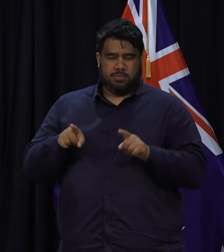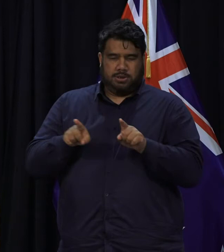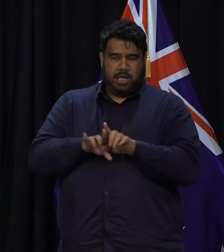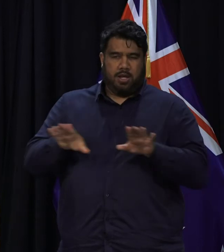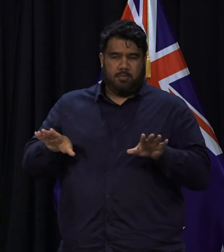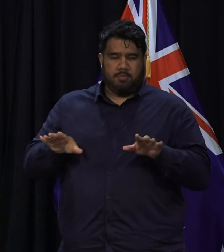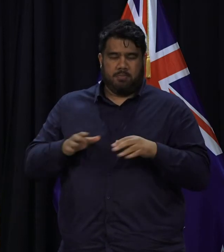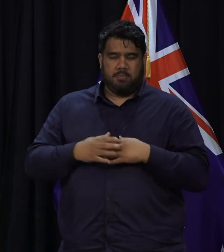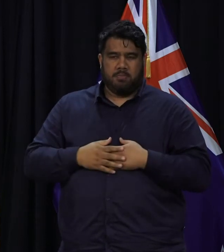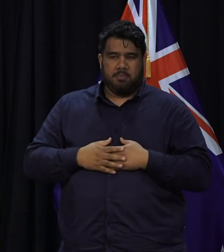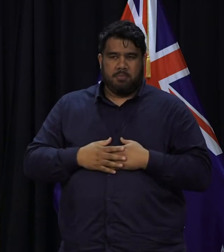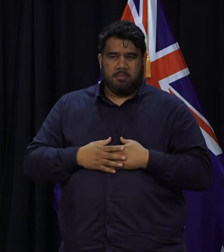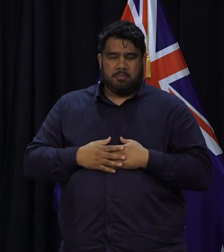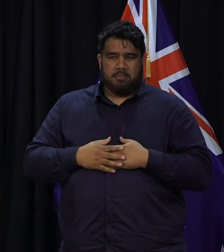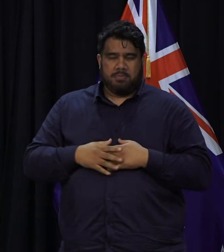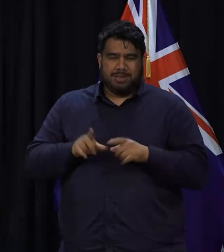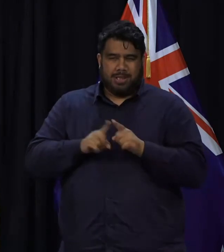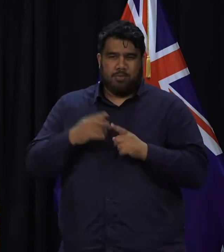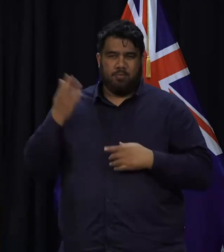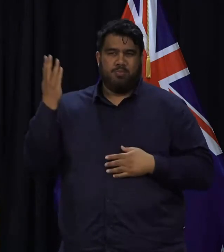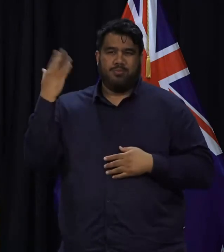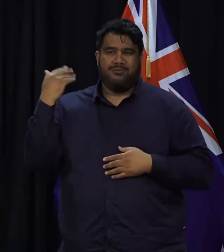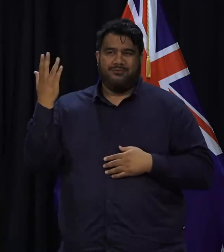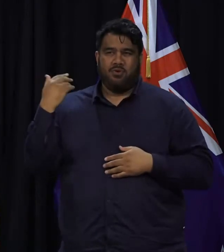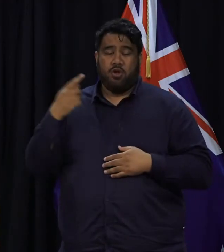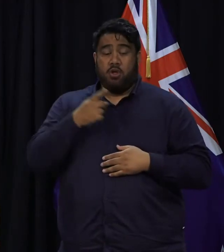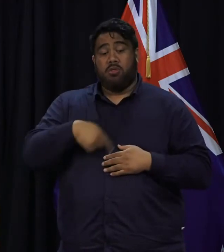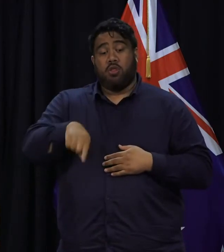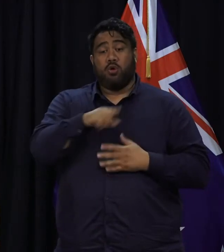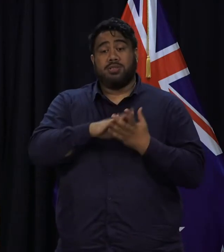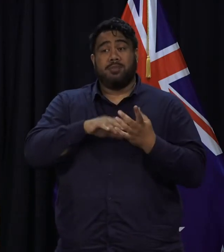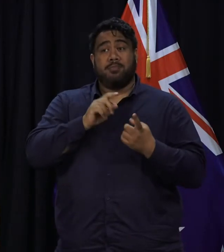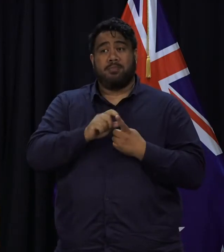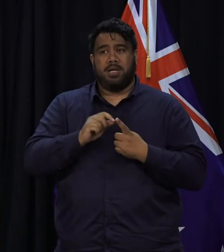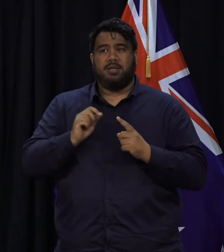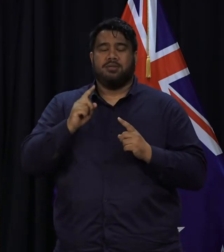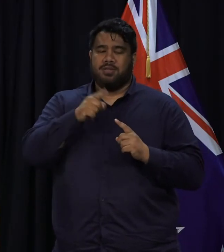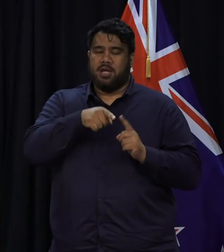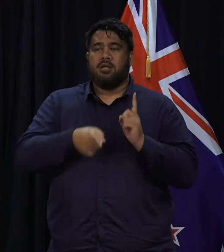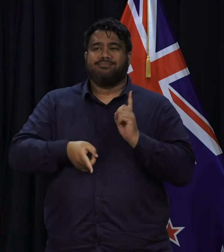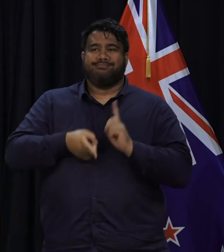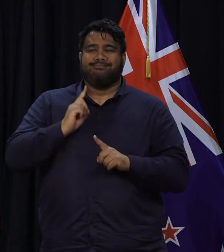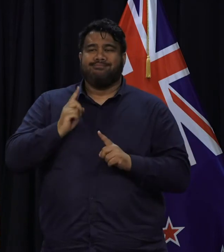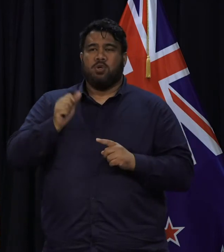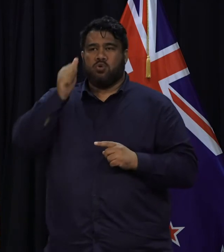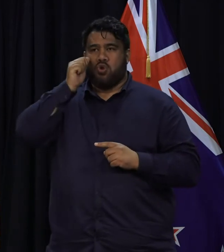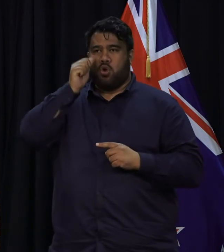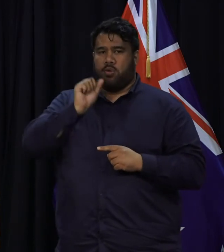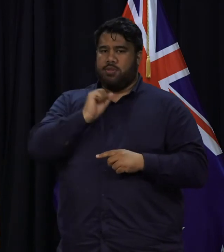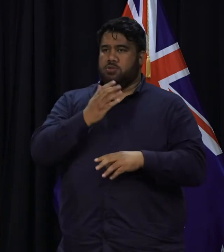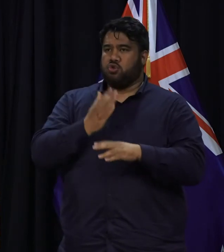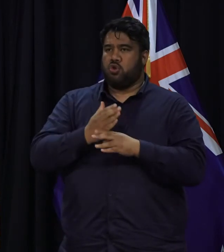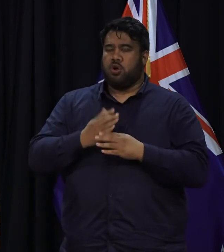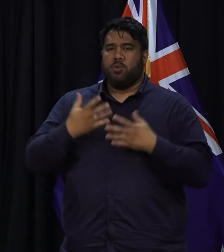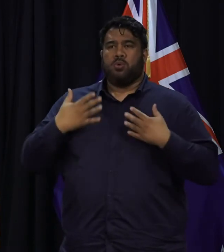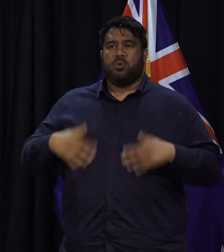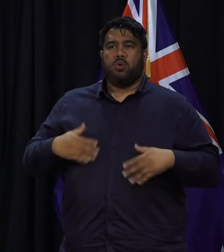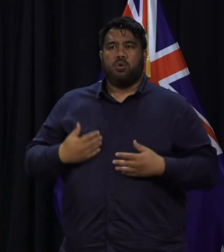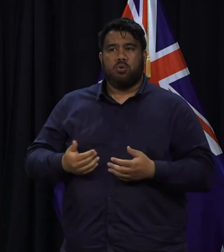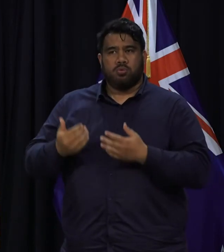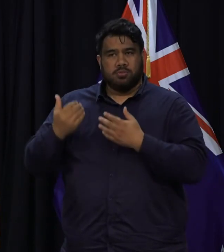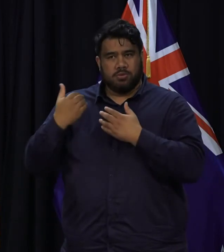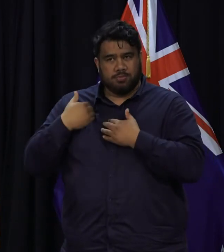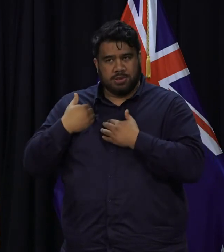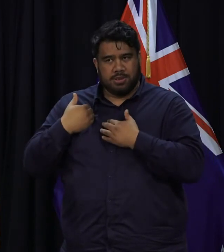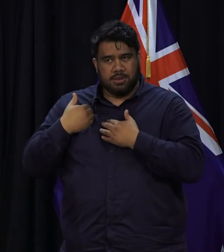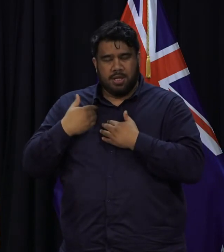sense that amongst all of those members of Parliament. They understand that they have an enormous responsibility, that it is a